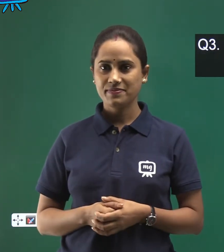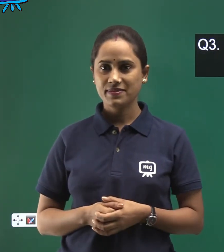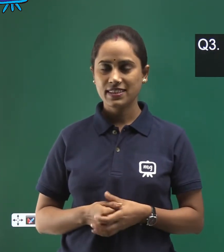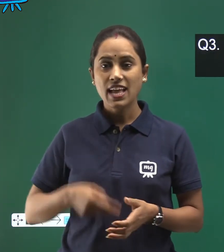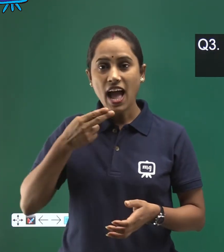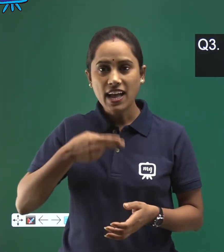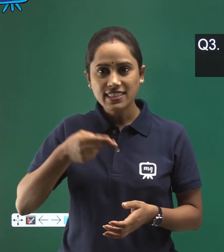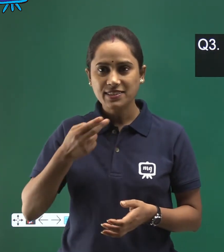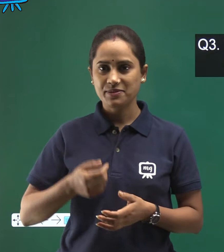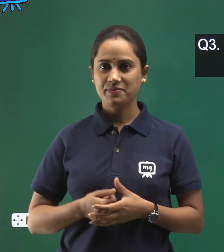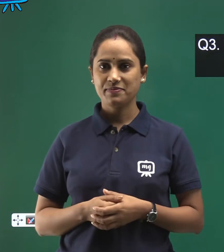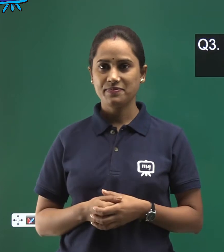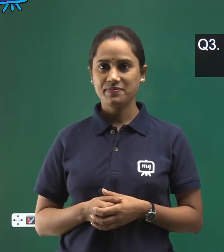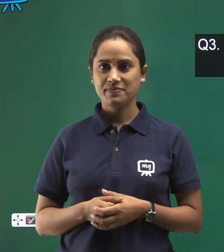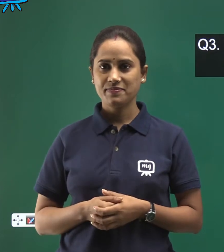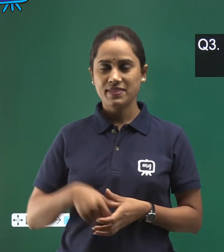asks